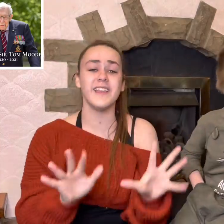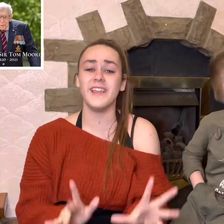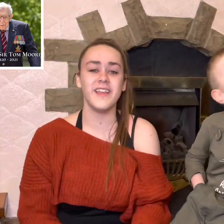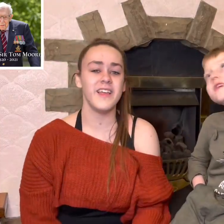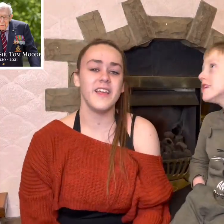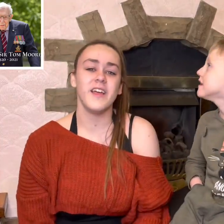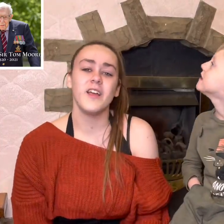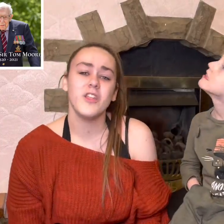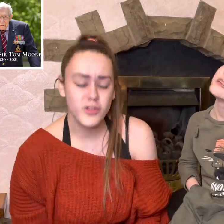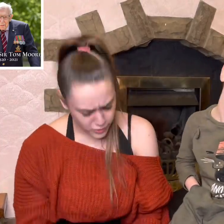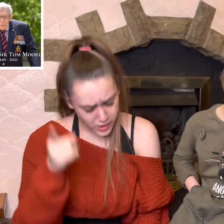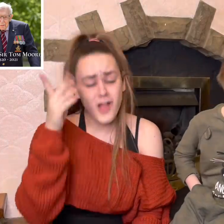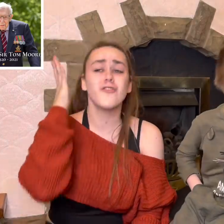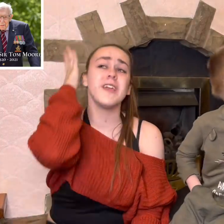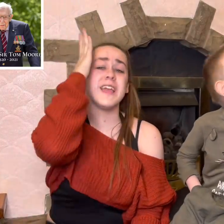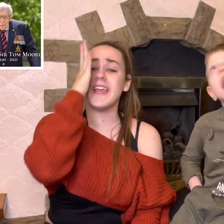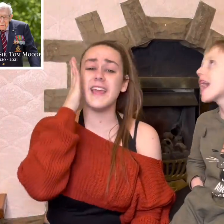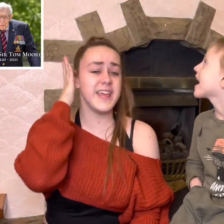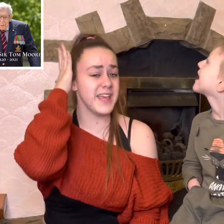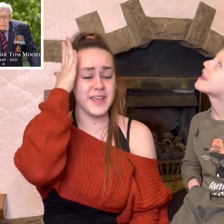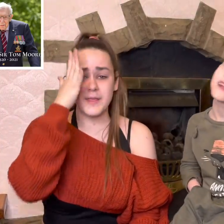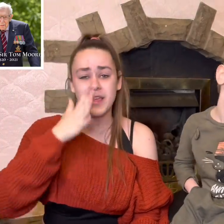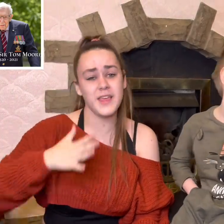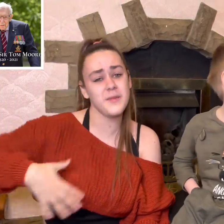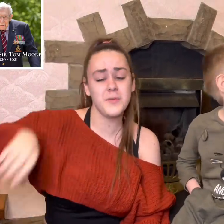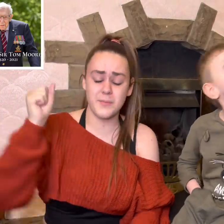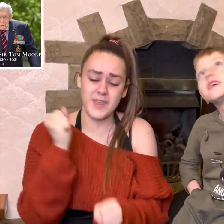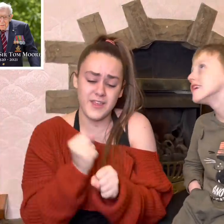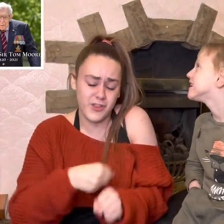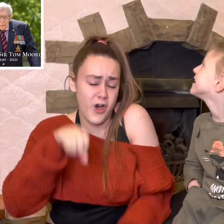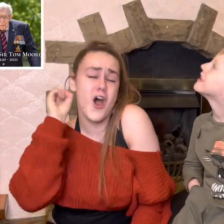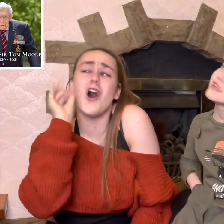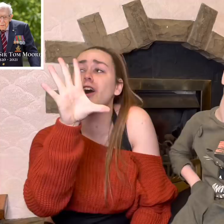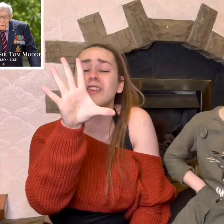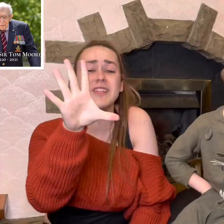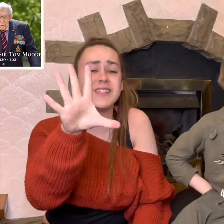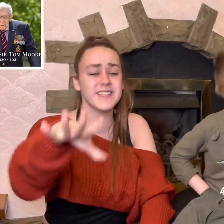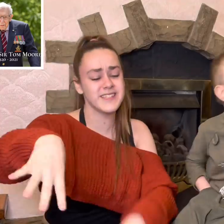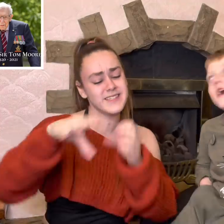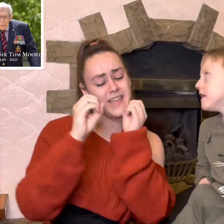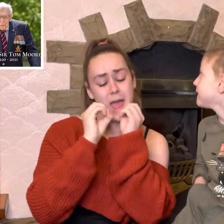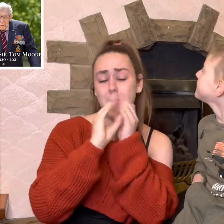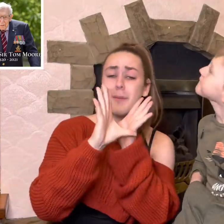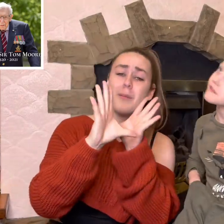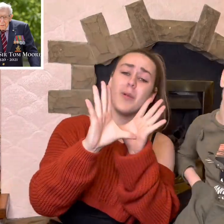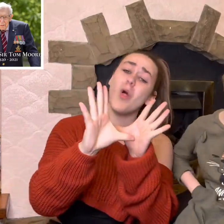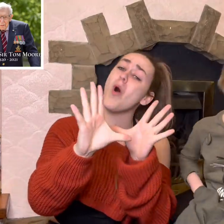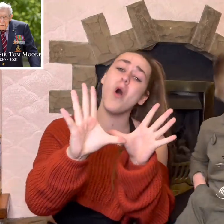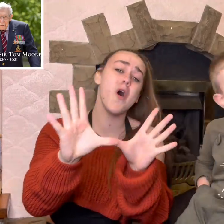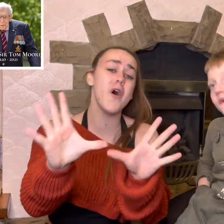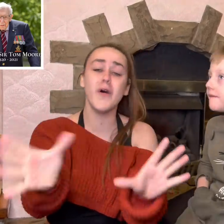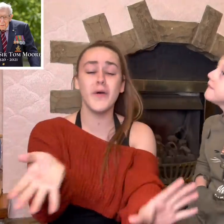rain, though your dreams be tossed and blown.